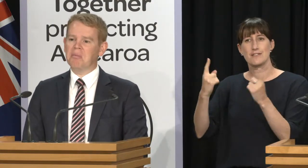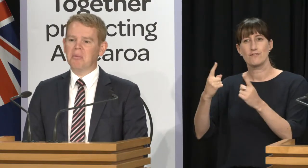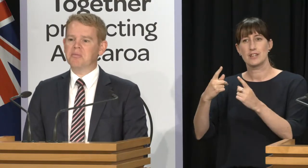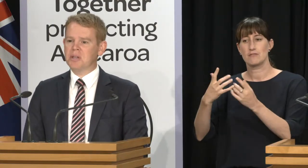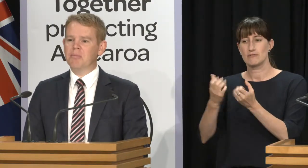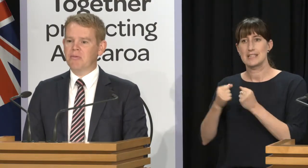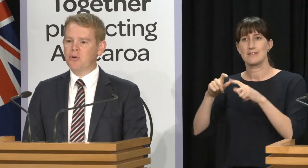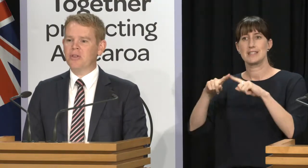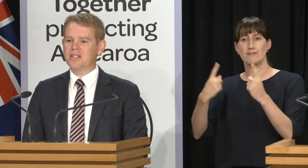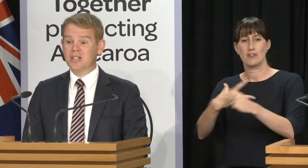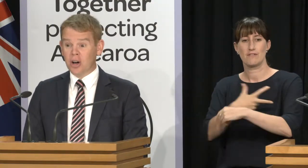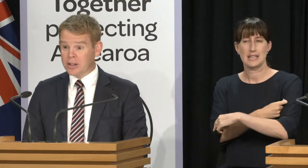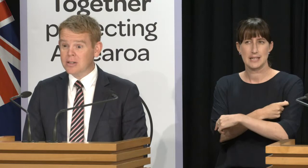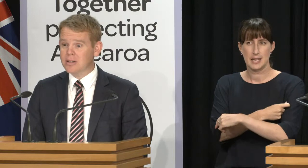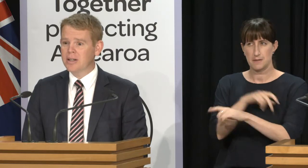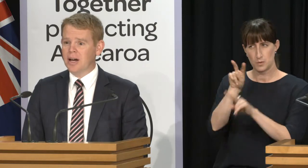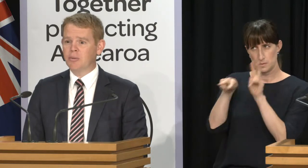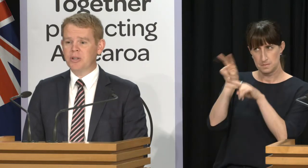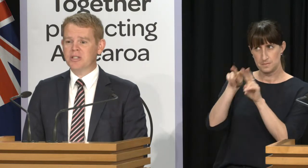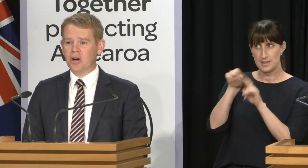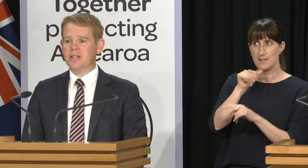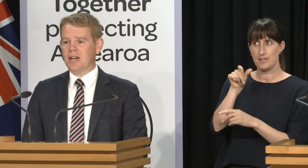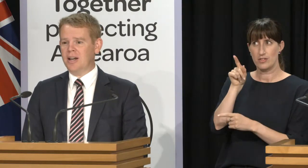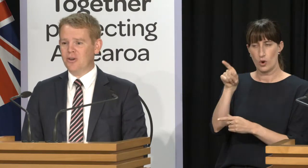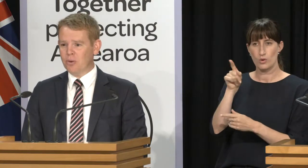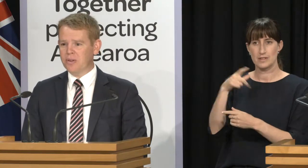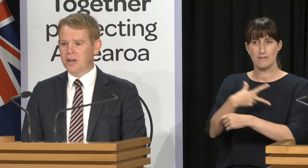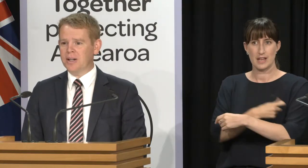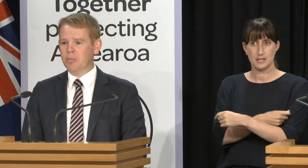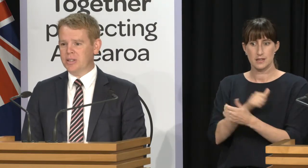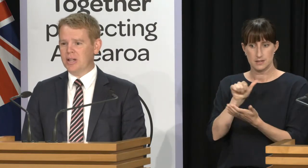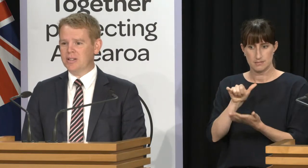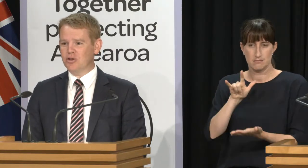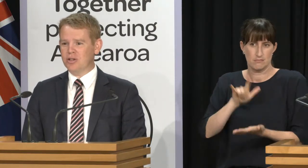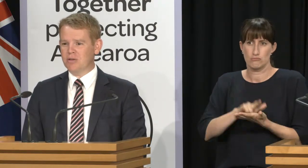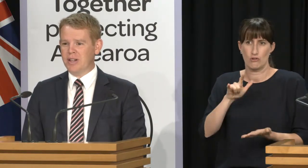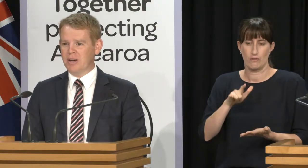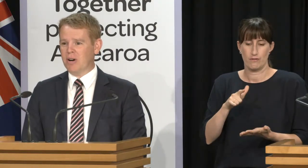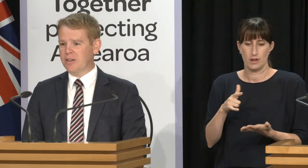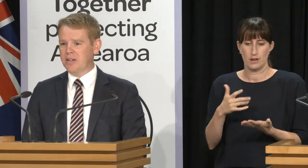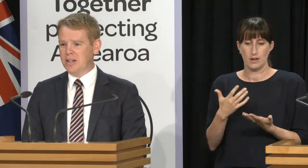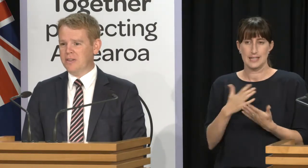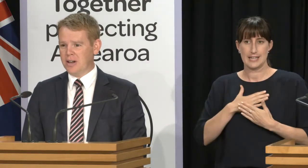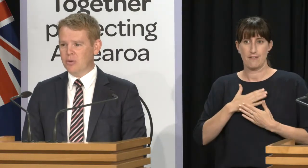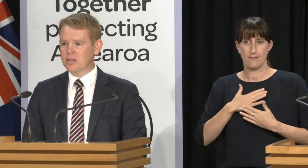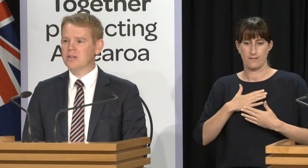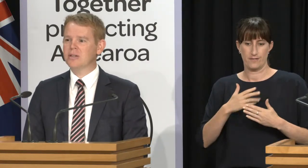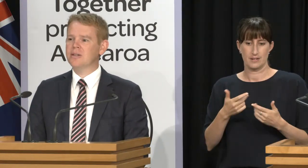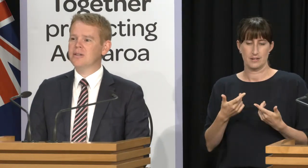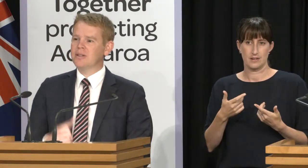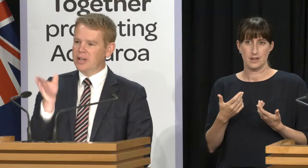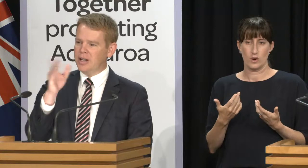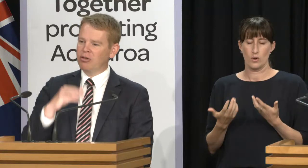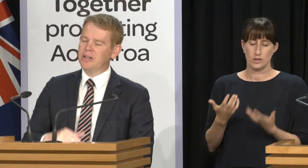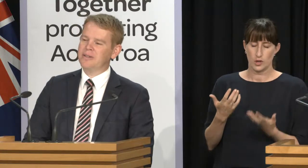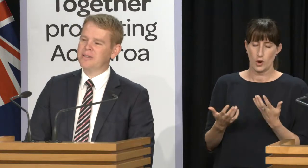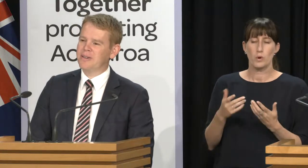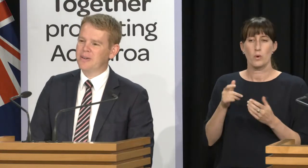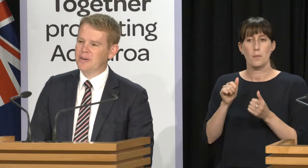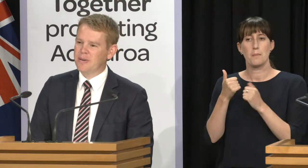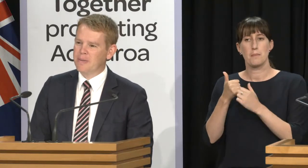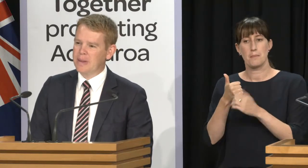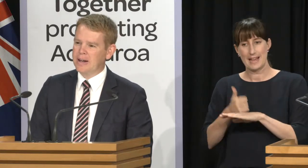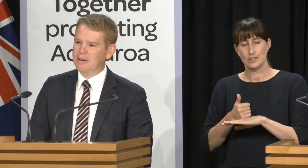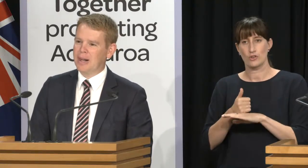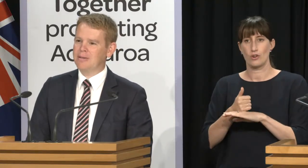through some further science, and it will be science and health that underpins our decisions around that rather than anything else. So the